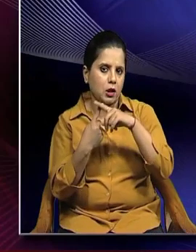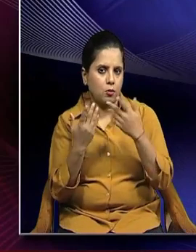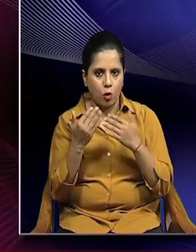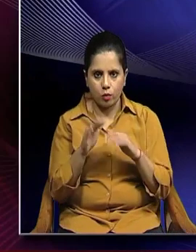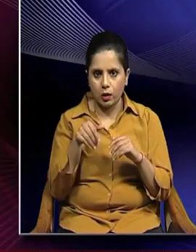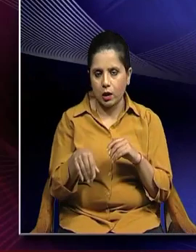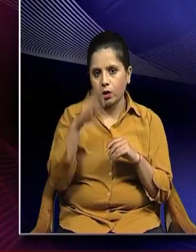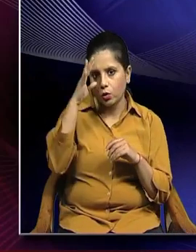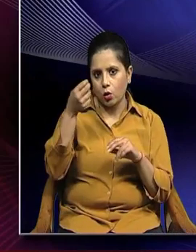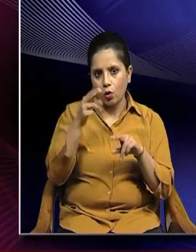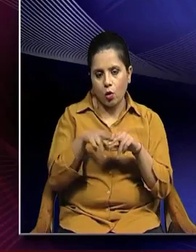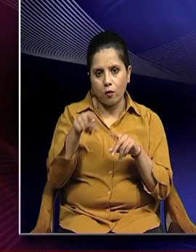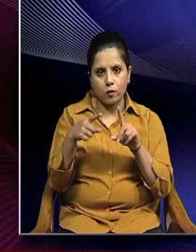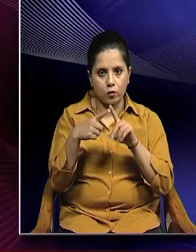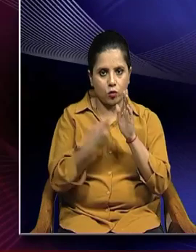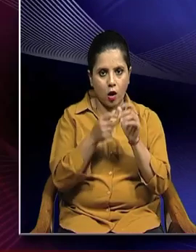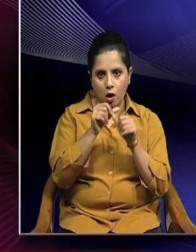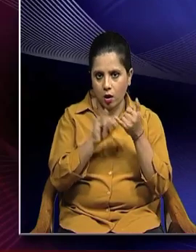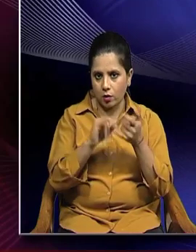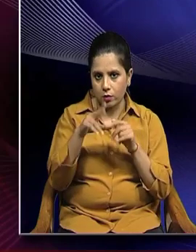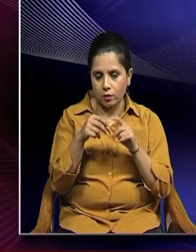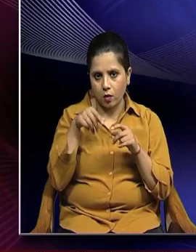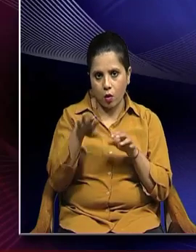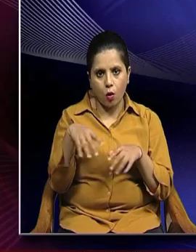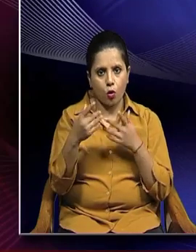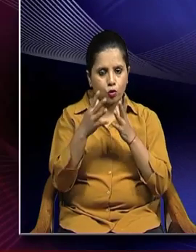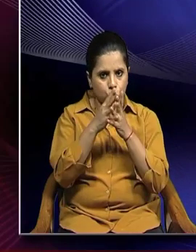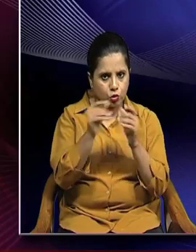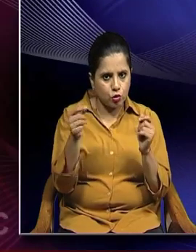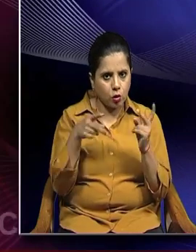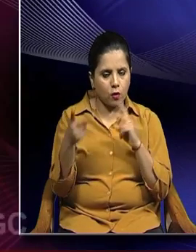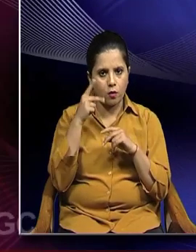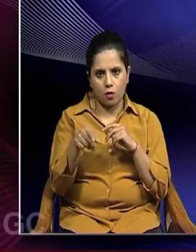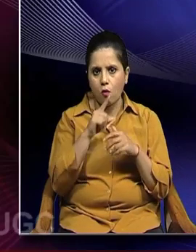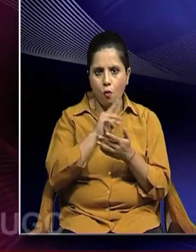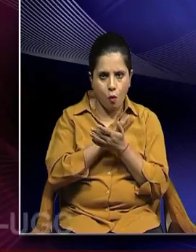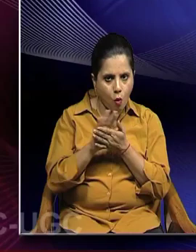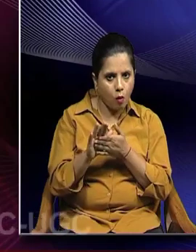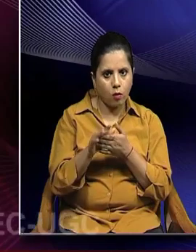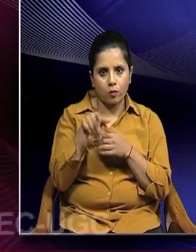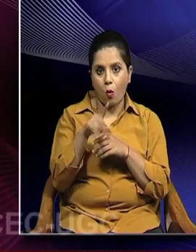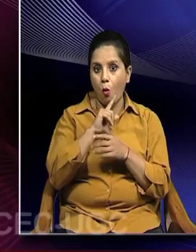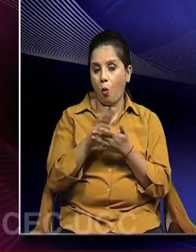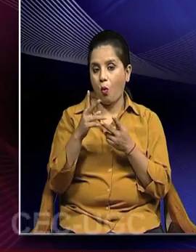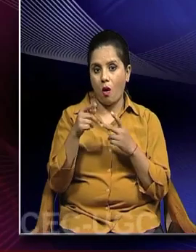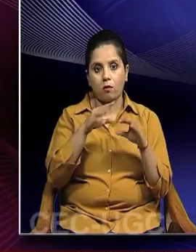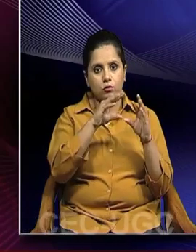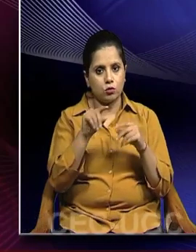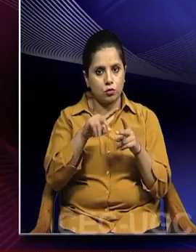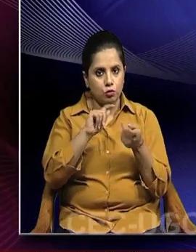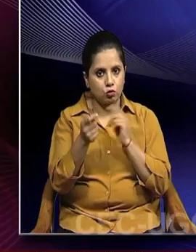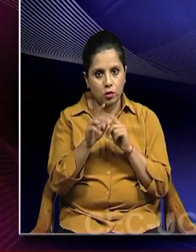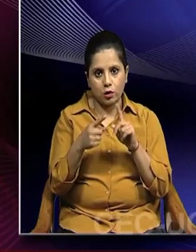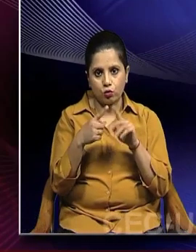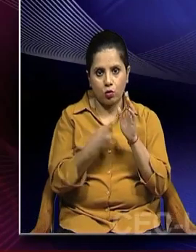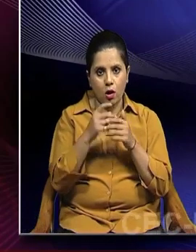of transcendence, wherein there is always a touch of sacredness, purity and transcendence in all